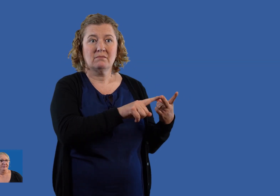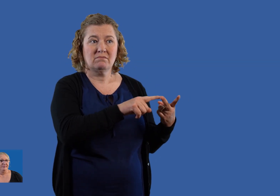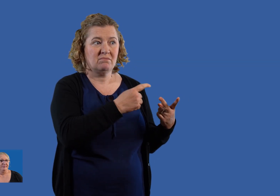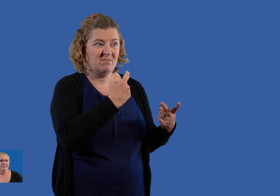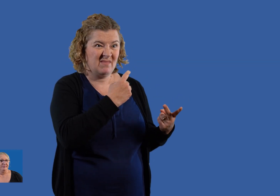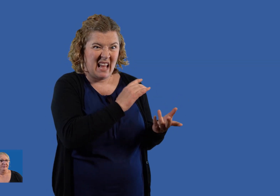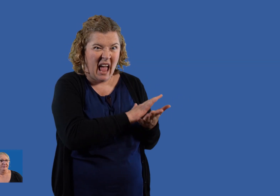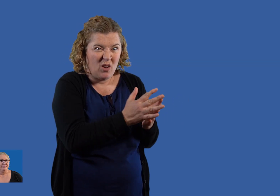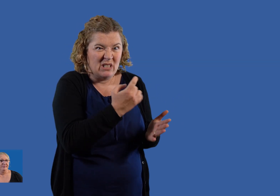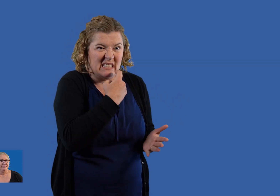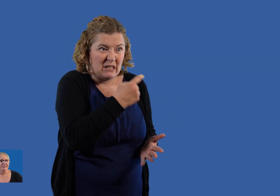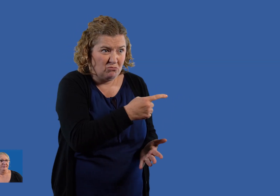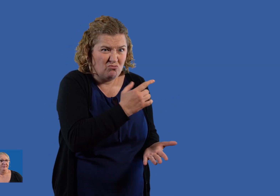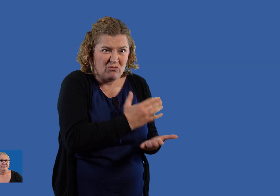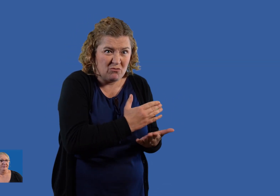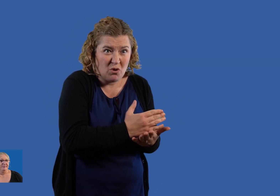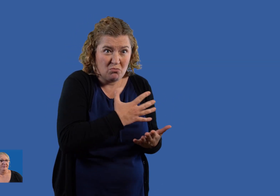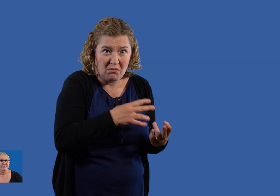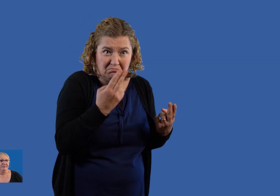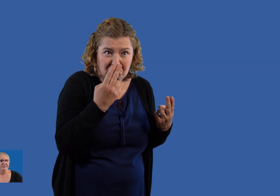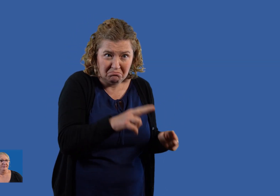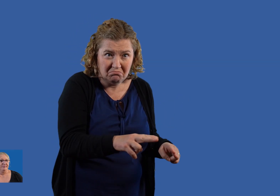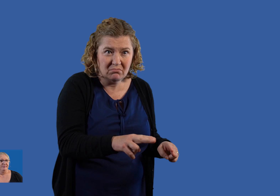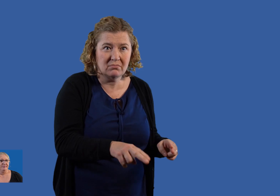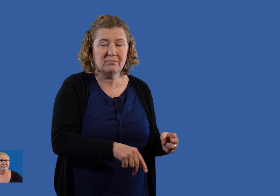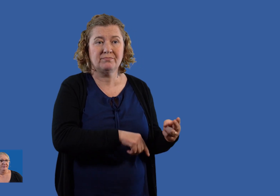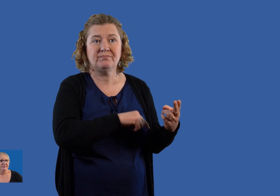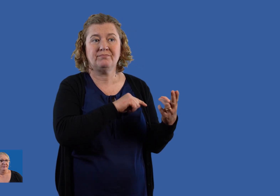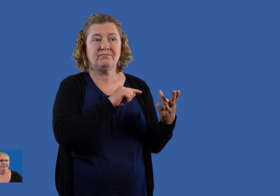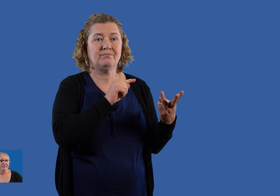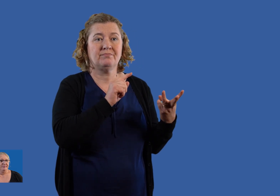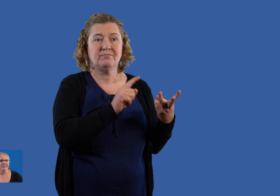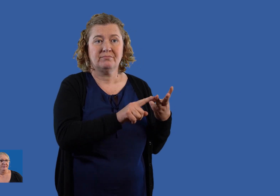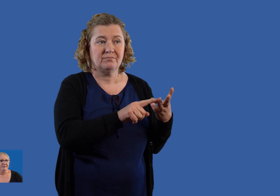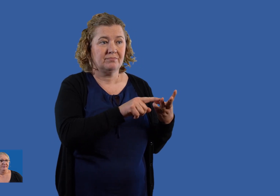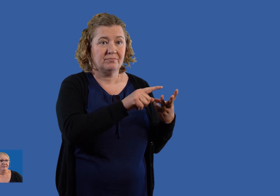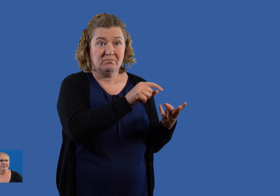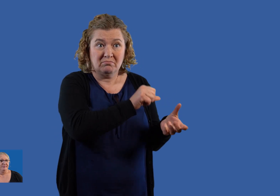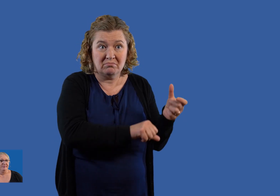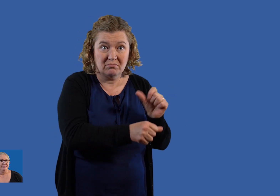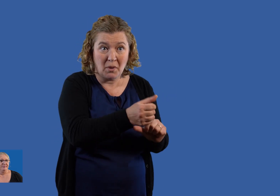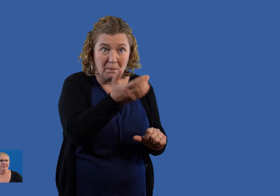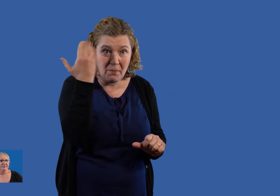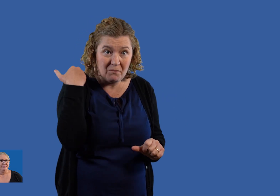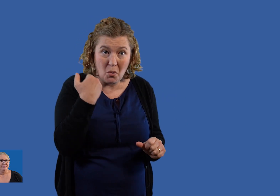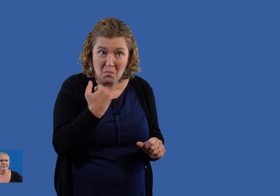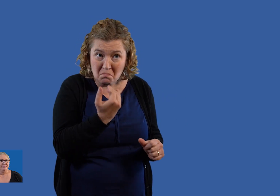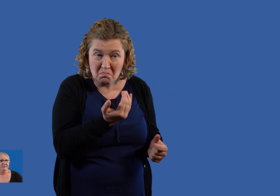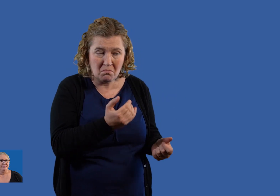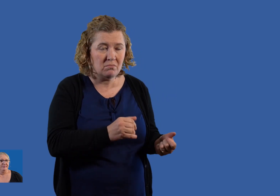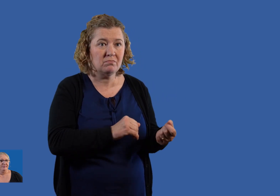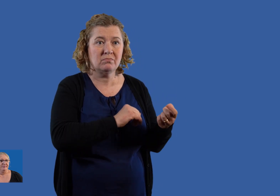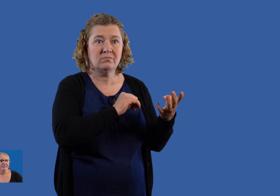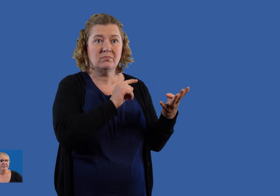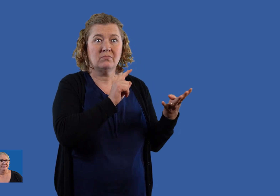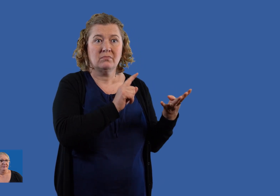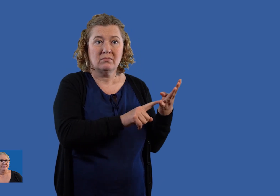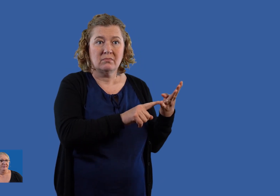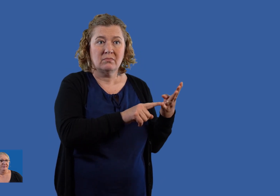How seriously do you want to die? Have you attempted suicide before? Is there anything in your life